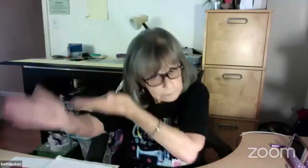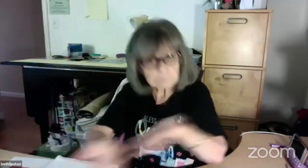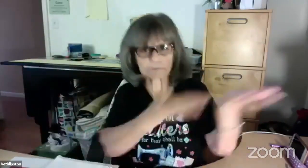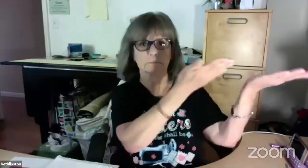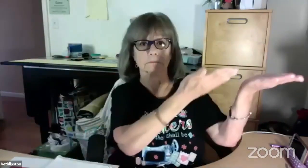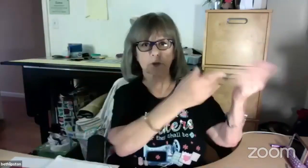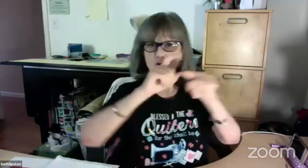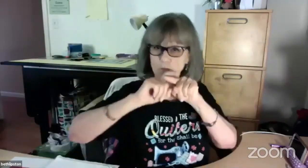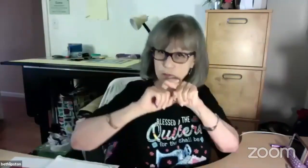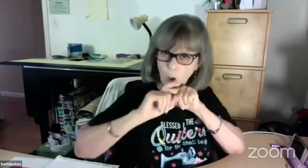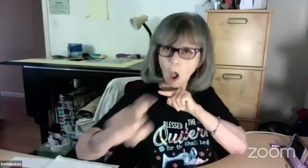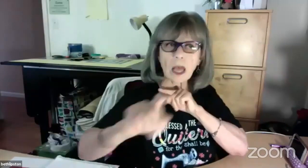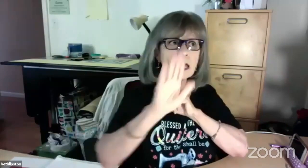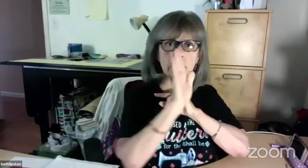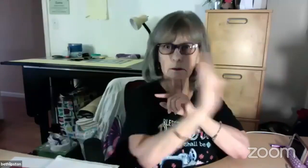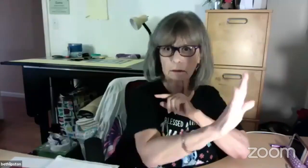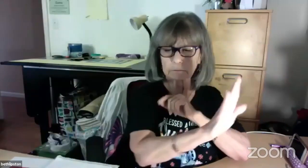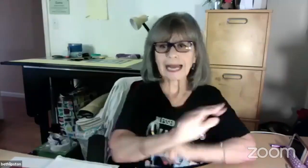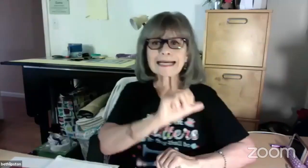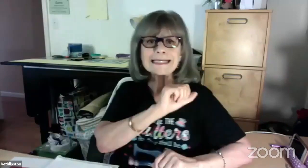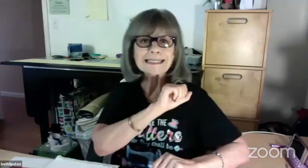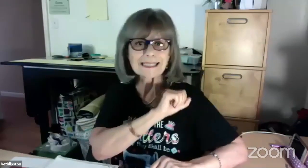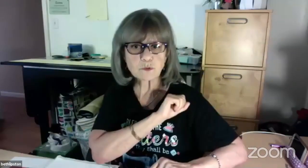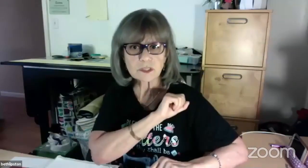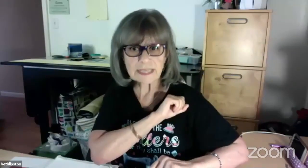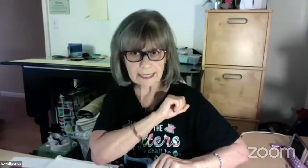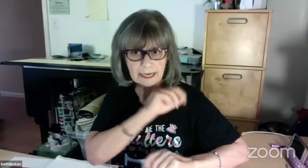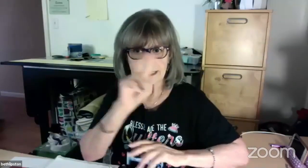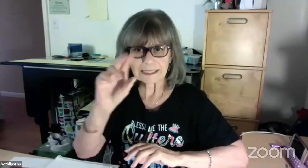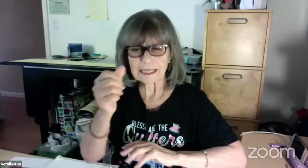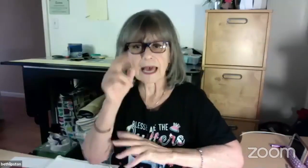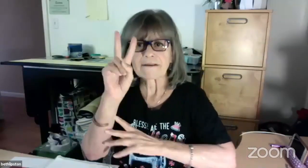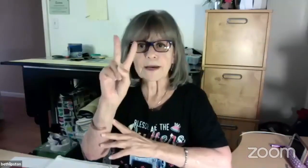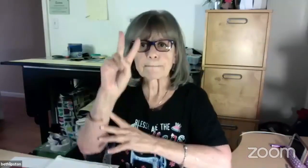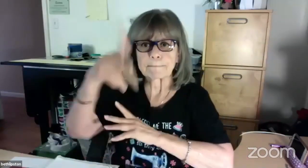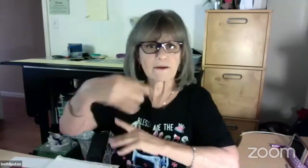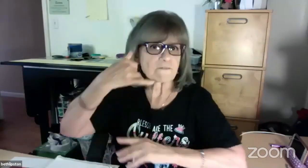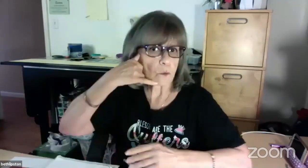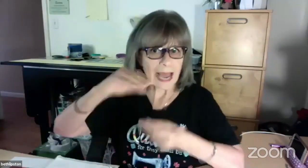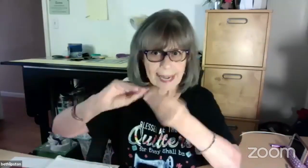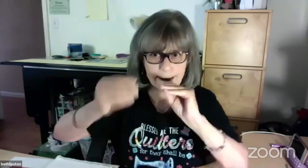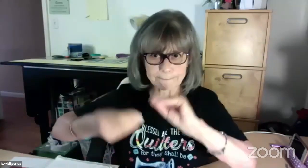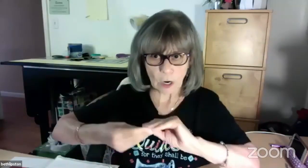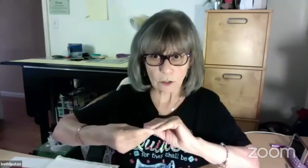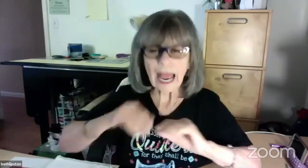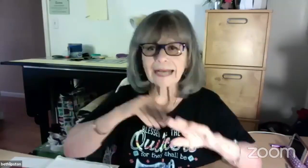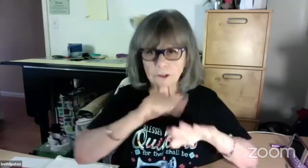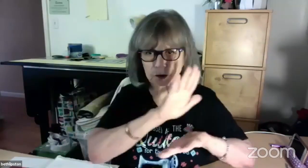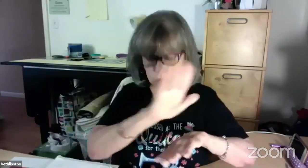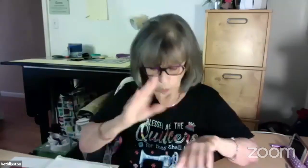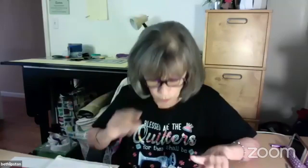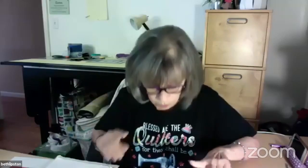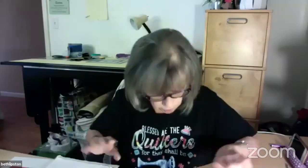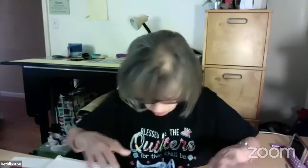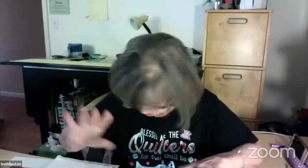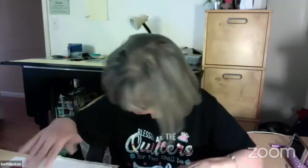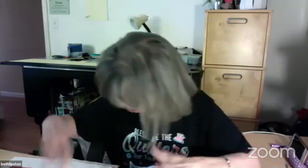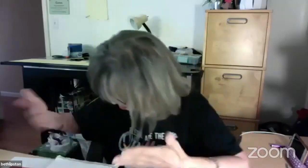home, share with them, and they can reach out to Susan Coulter's video